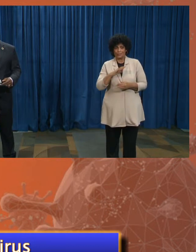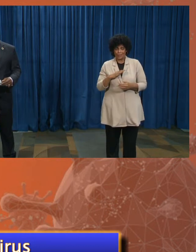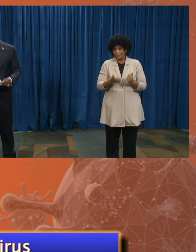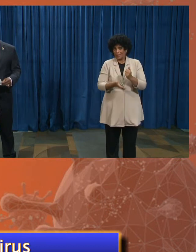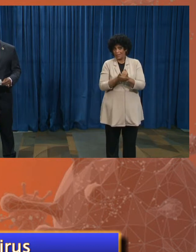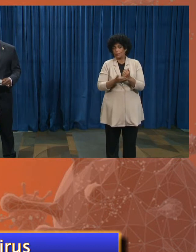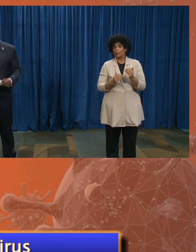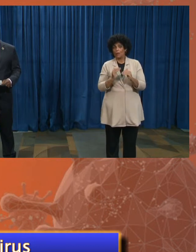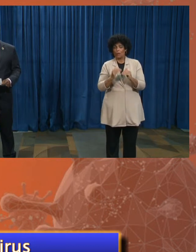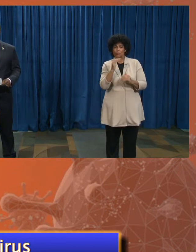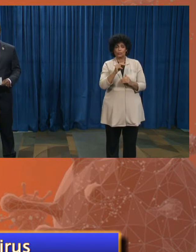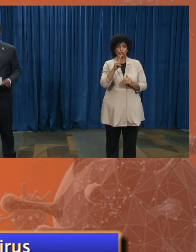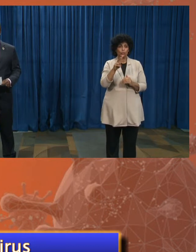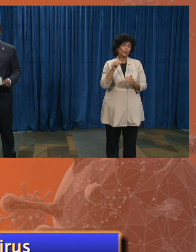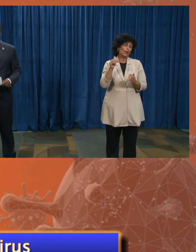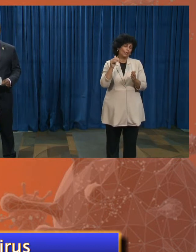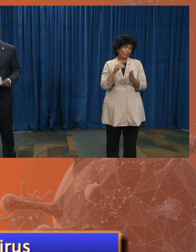exact,